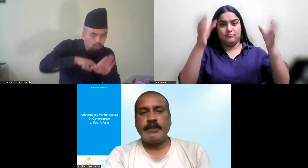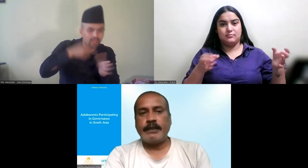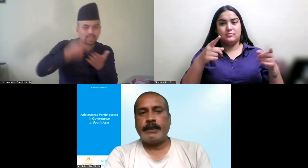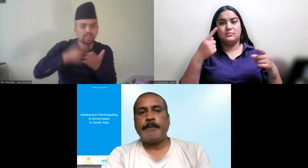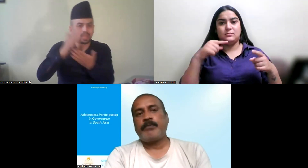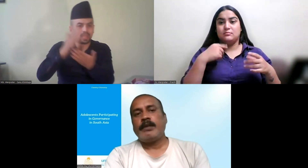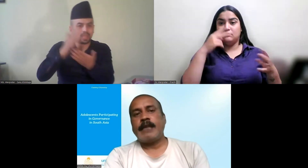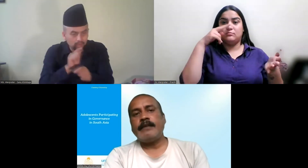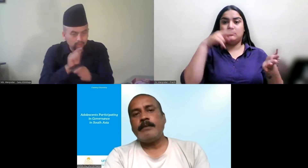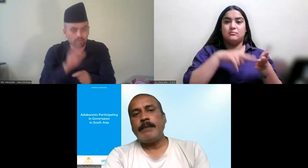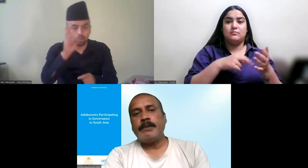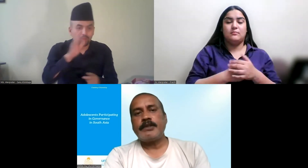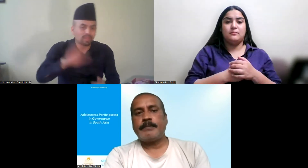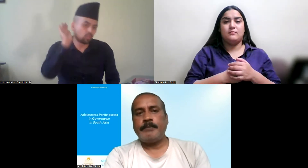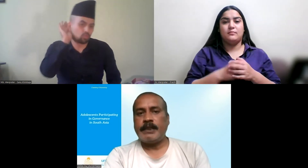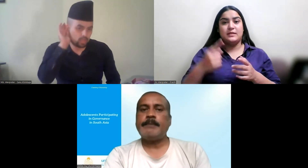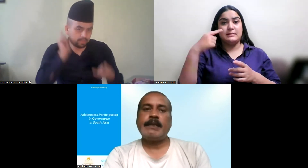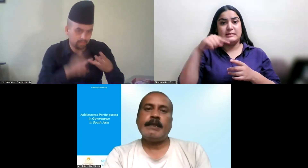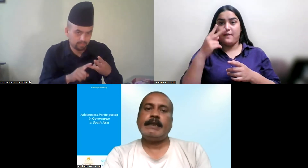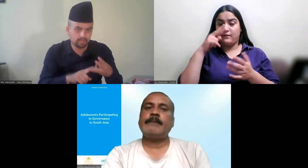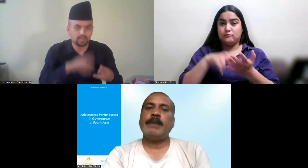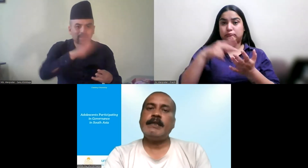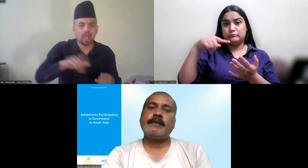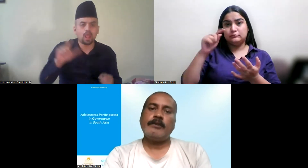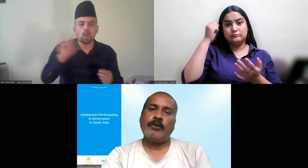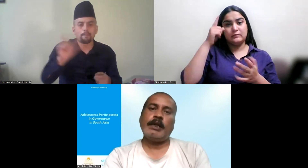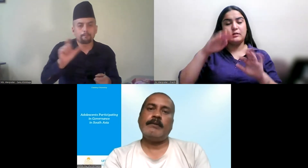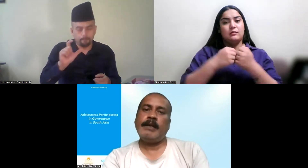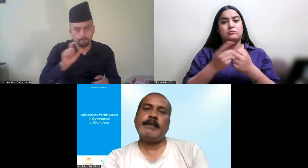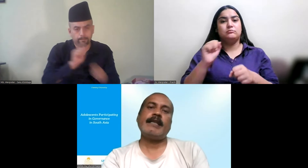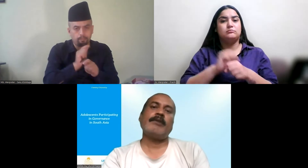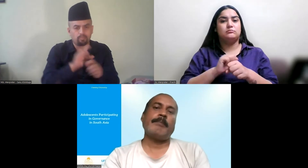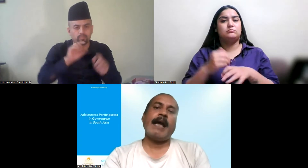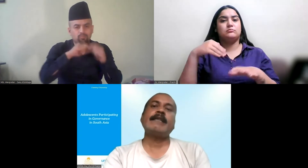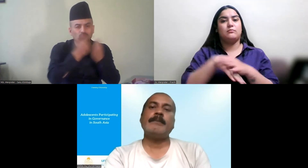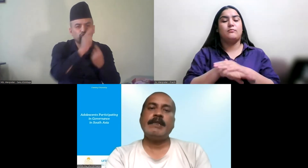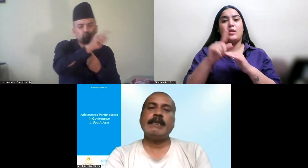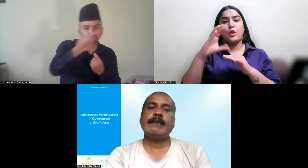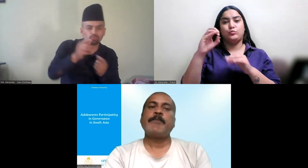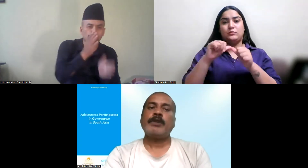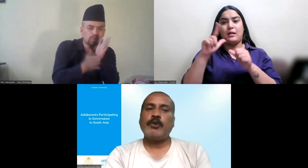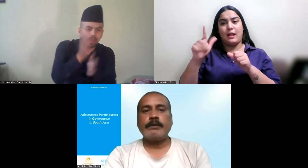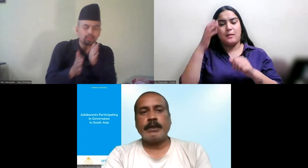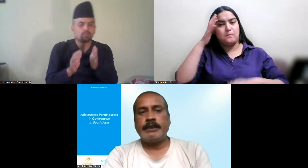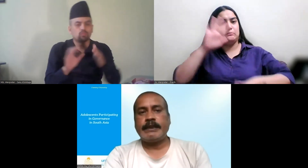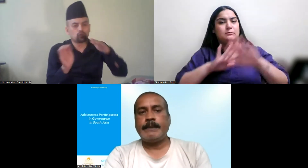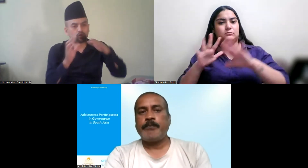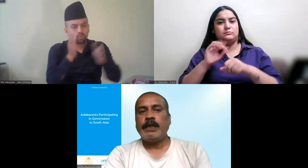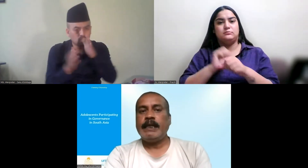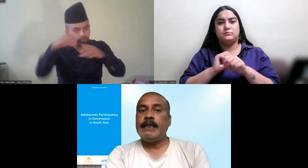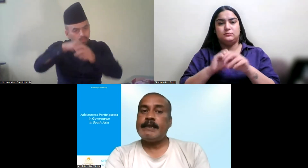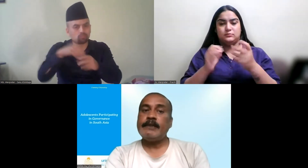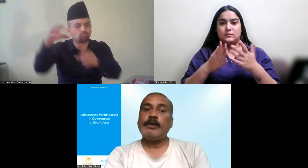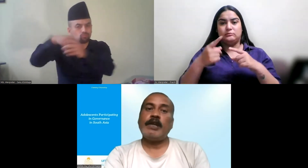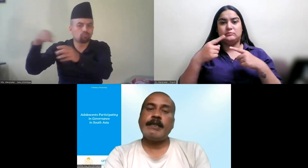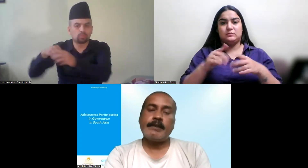to the children. Child Club members participated in various level of planning committees throughout the country.